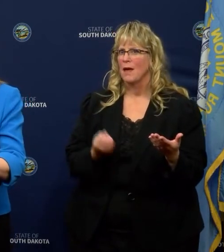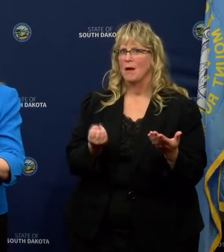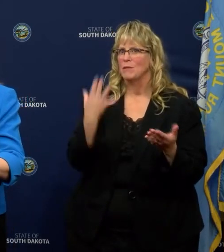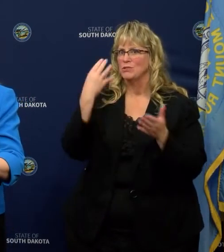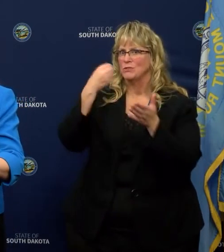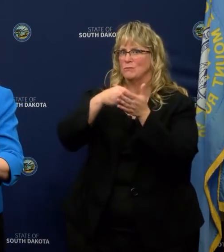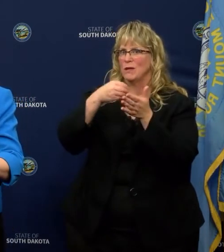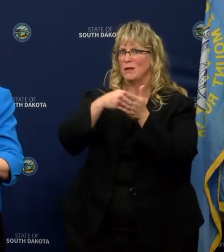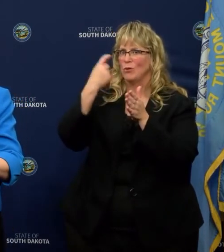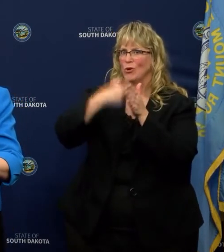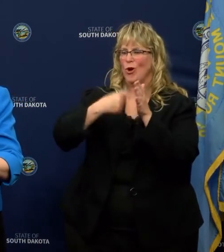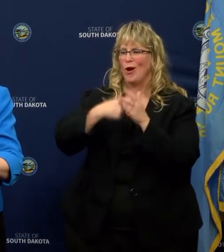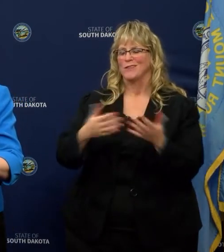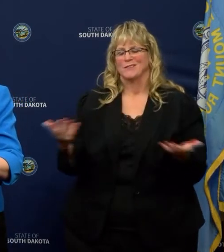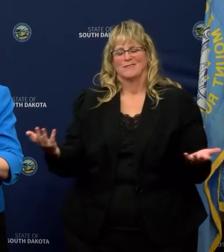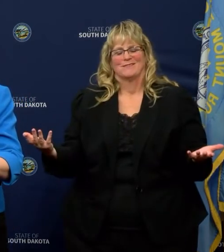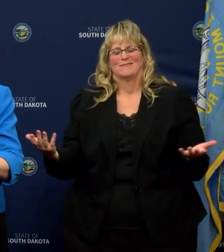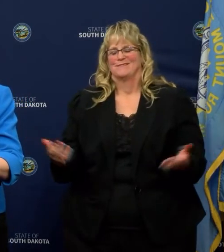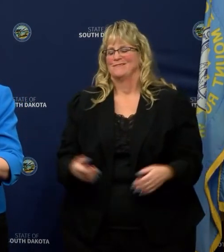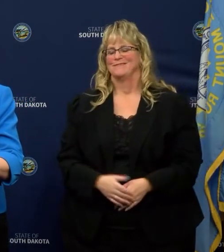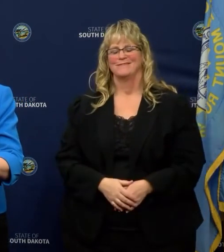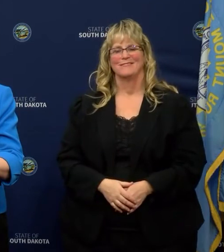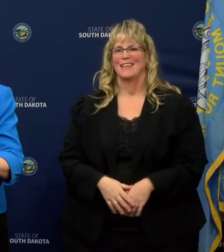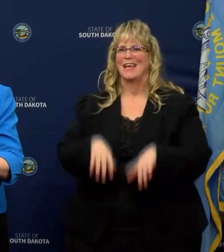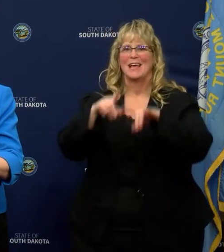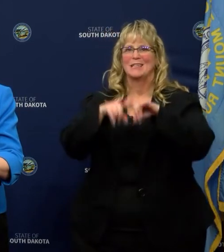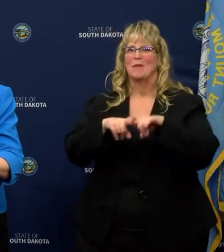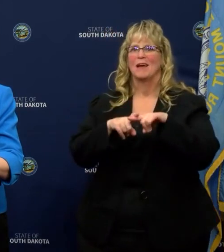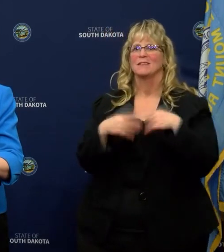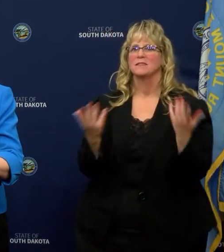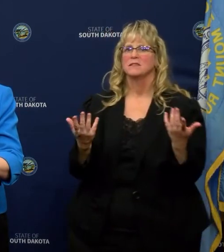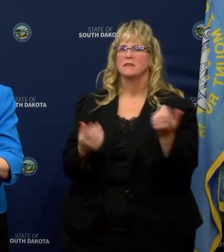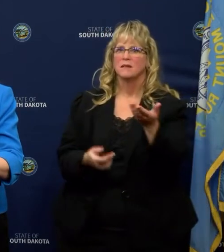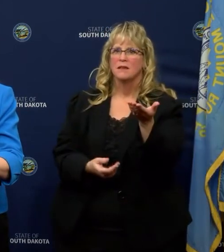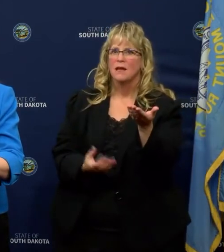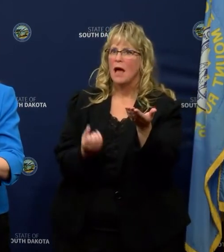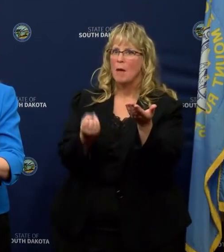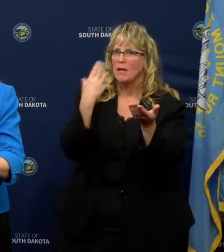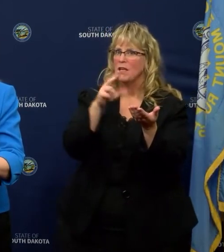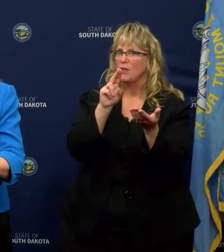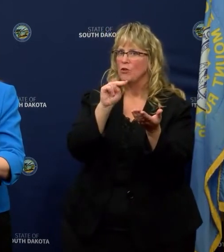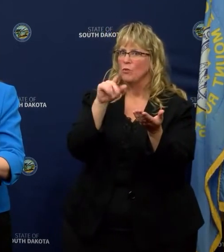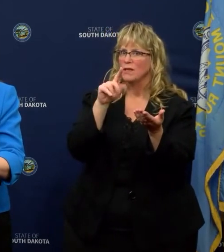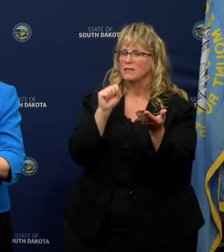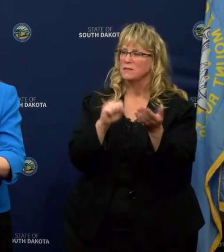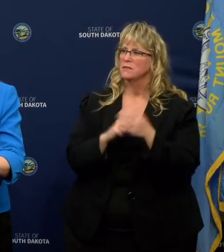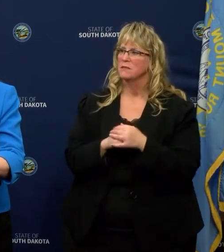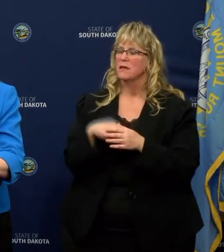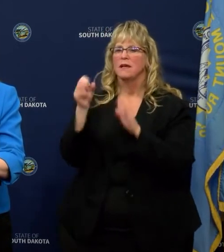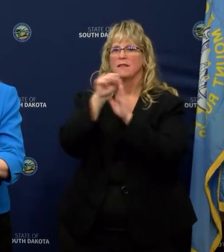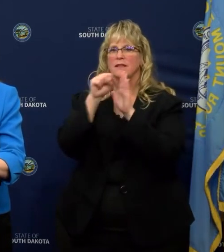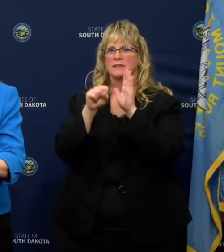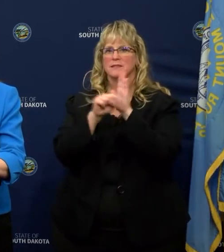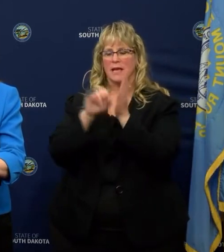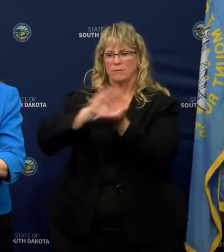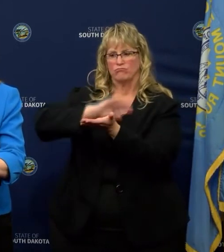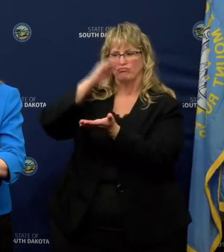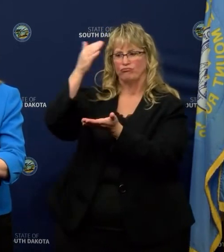it? It really depends. At 95. How many units do you have? So our state